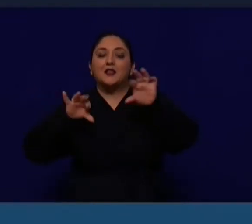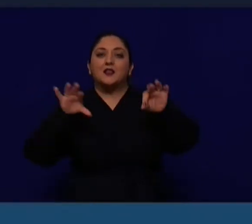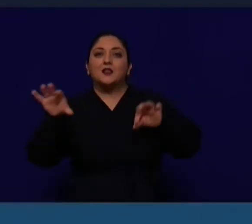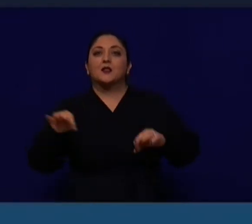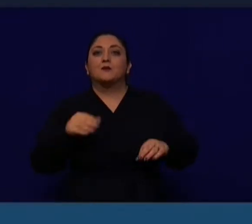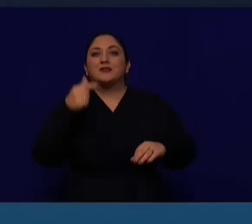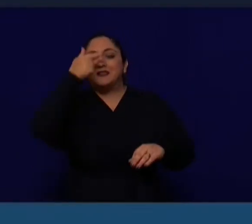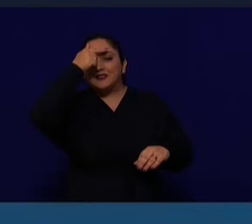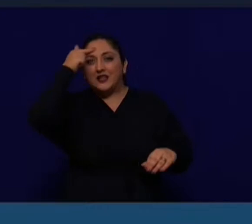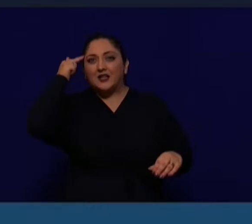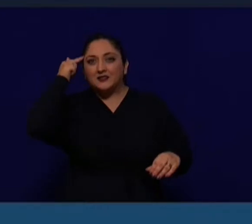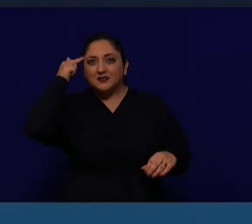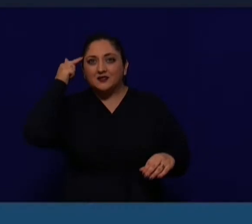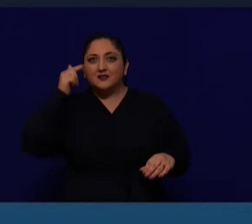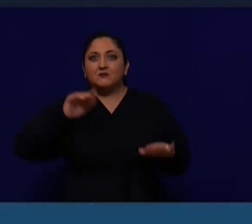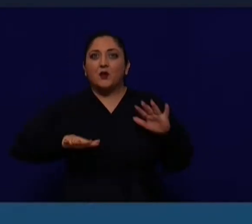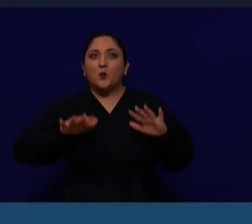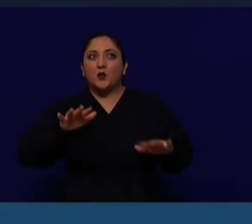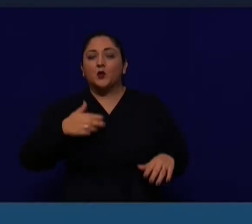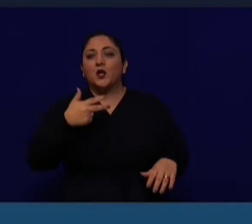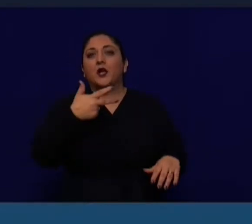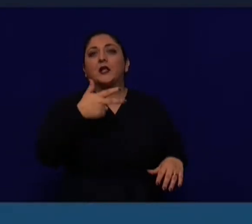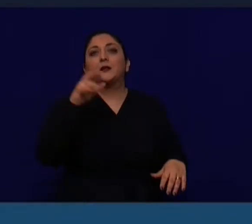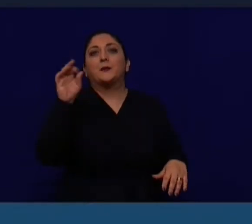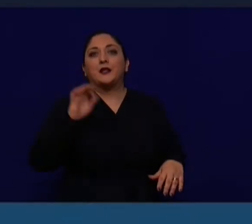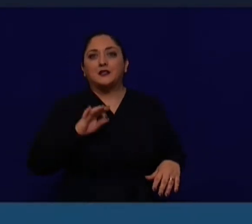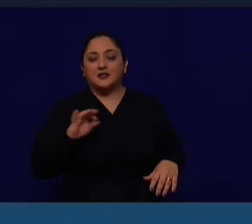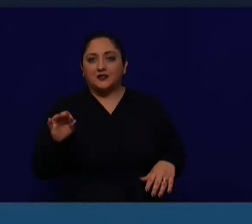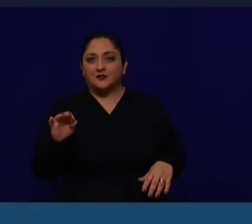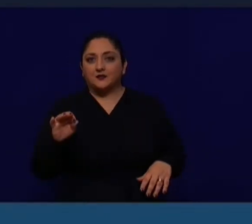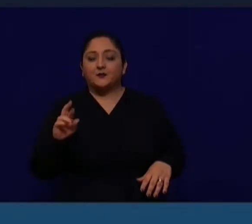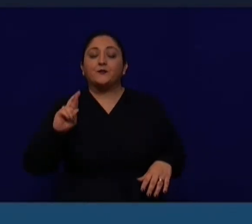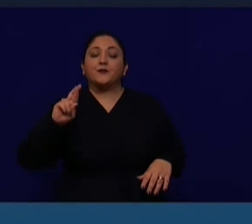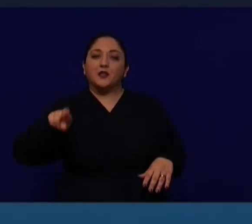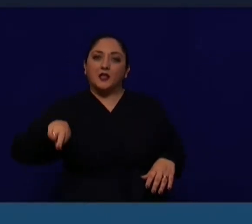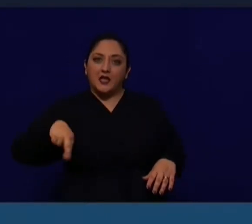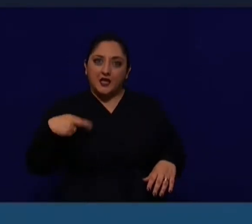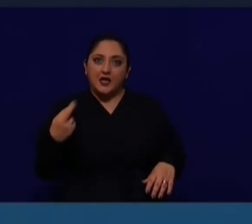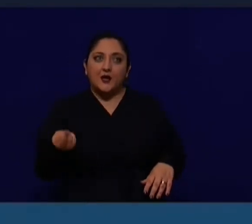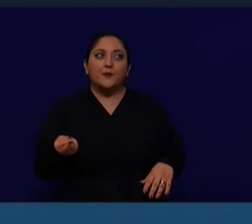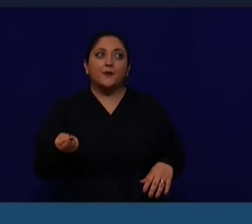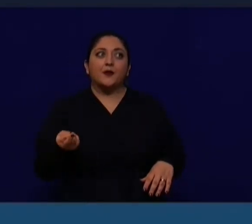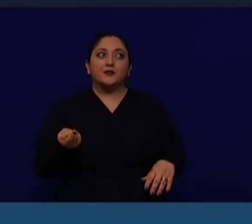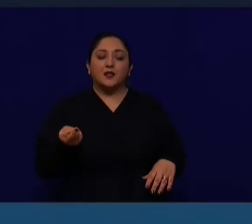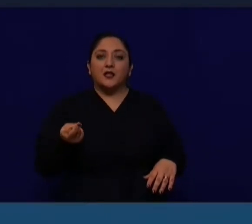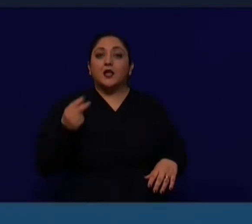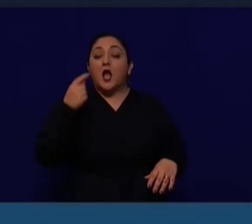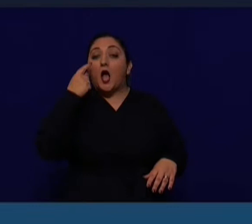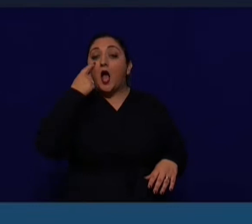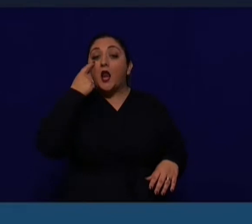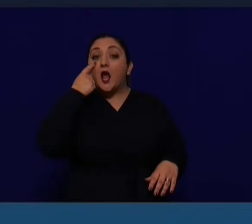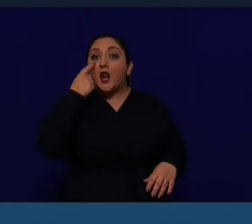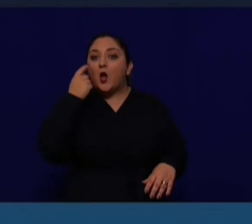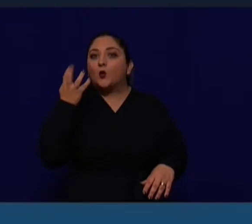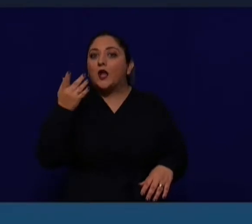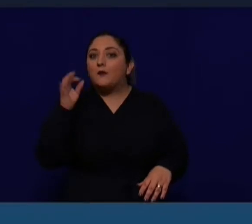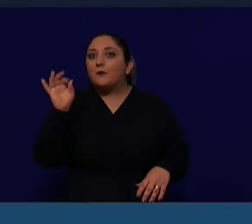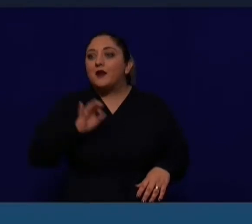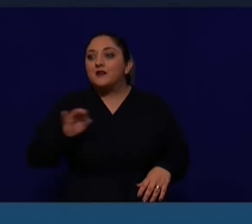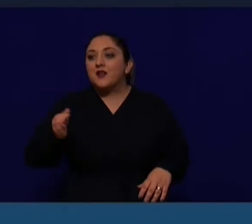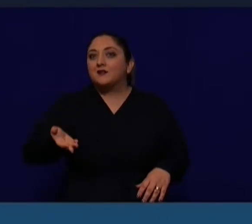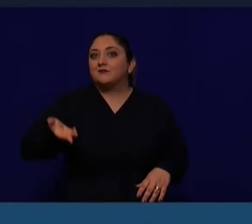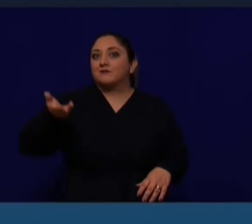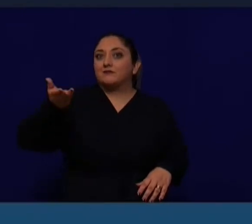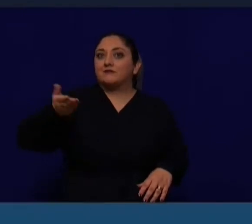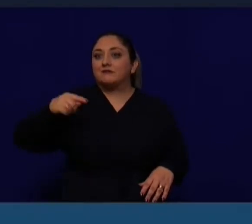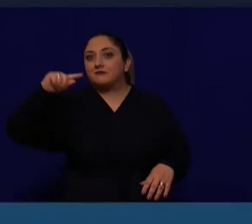kont semmejtilkom kien ta' 8%. Però aħna rġajna rrepetejnieh u da qed nistennew ir-riżultati ħalli naraw x'joħroġ